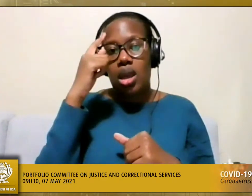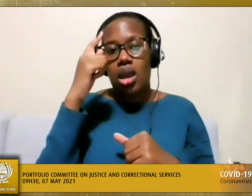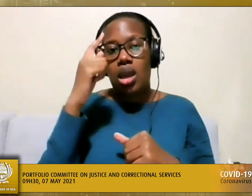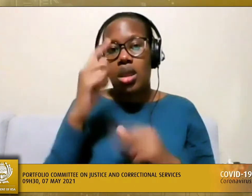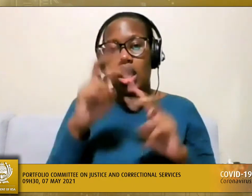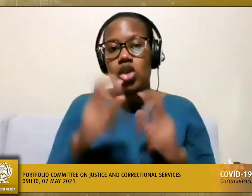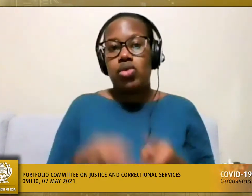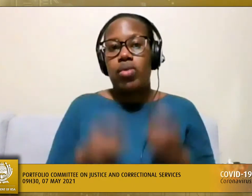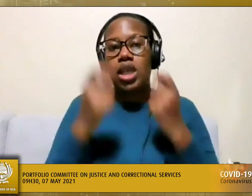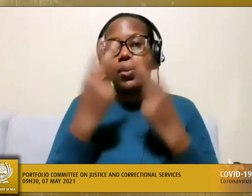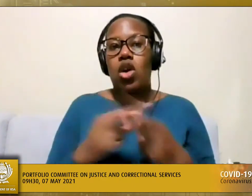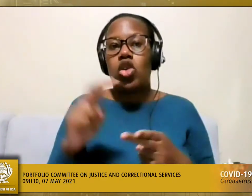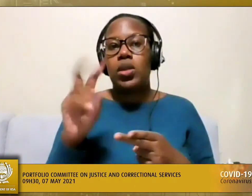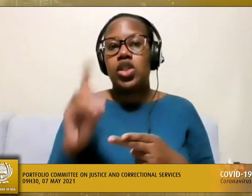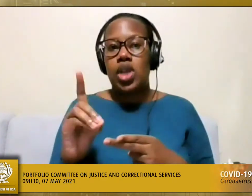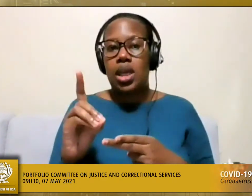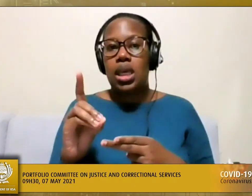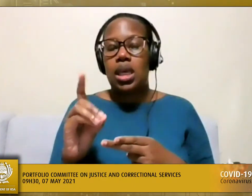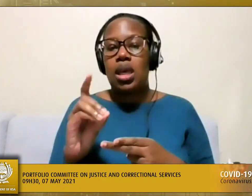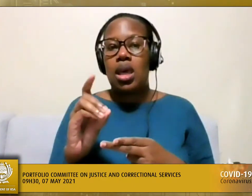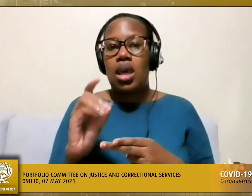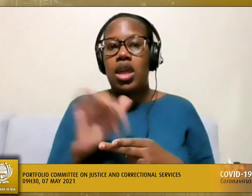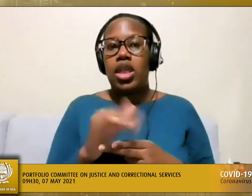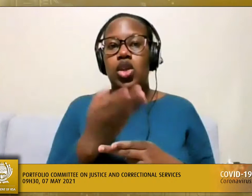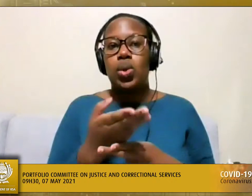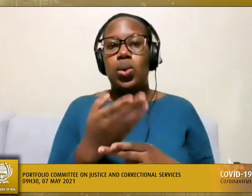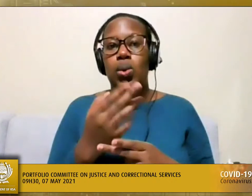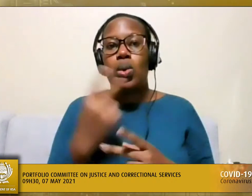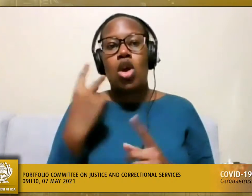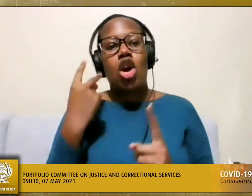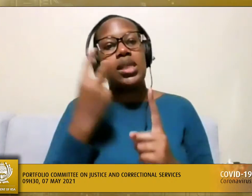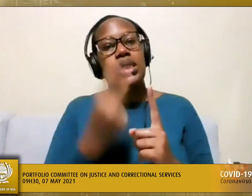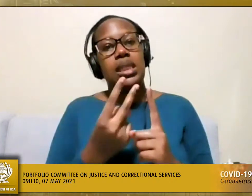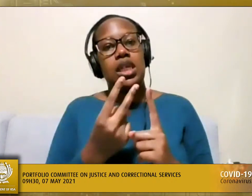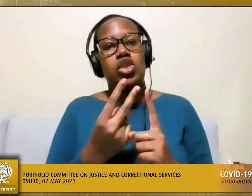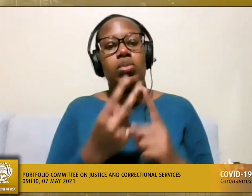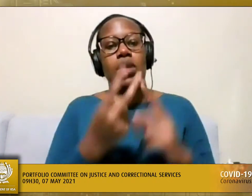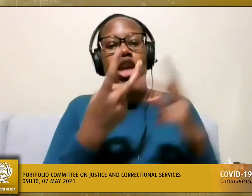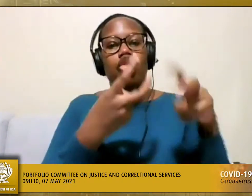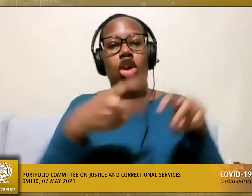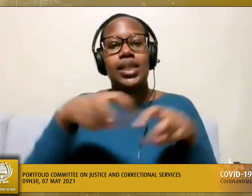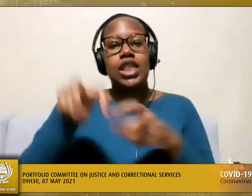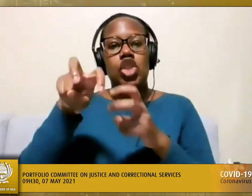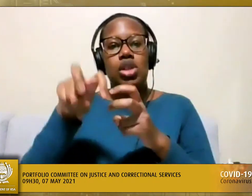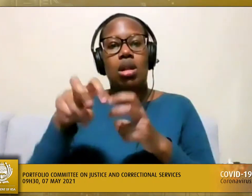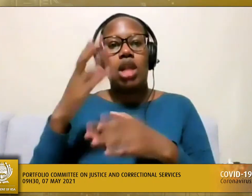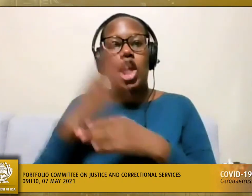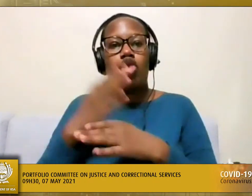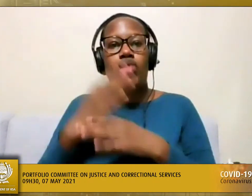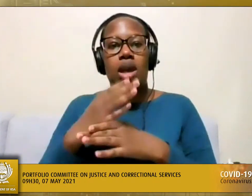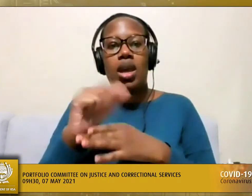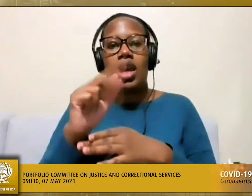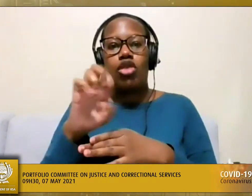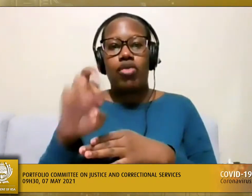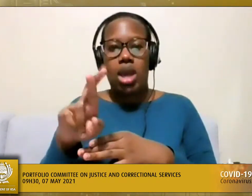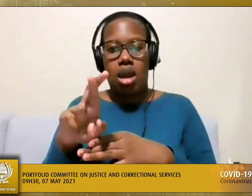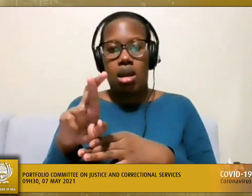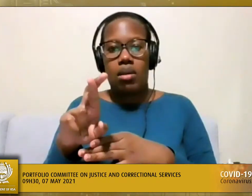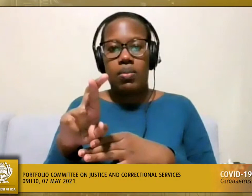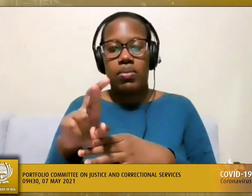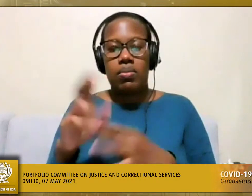change that you are seen to be a transitional career as NPA